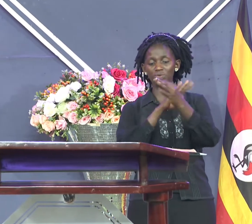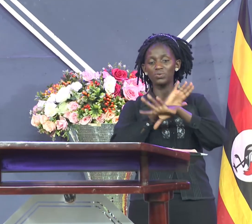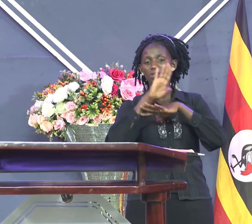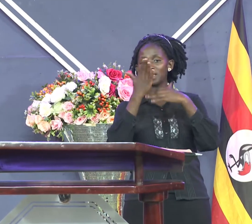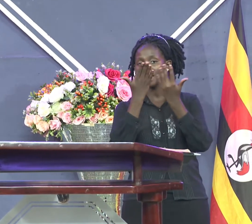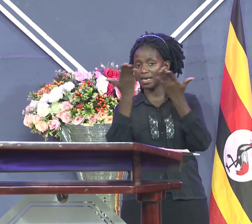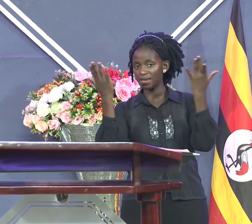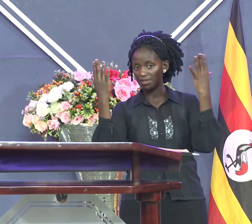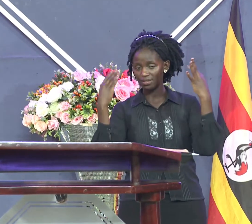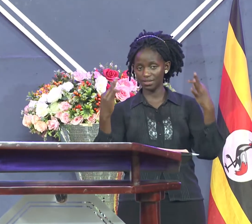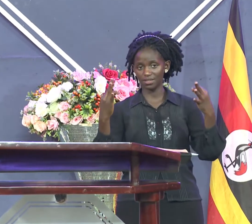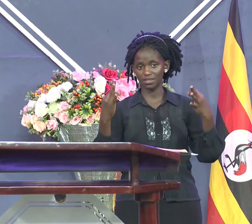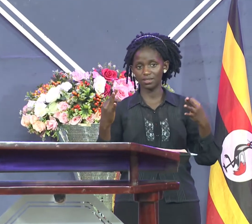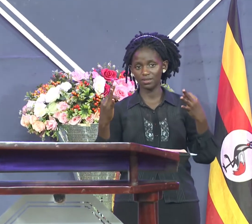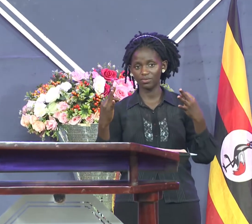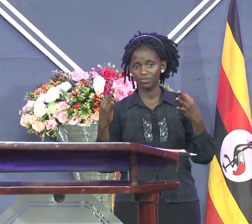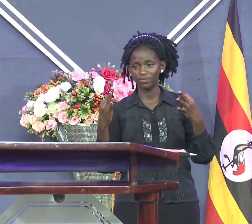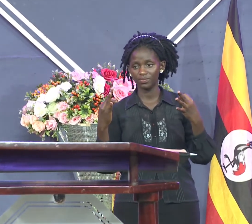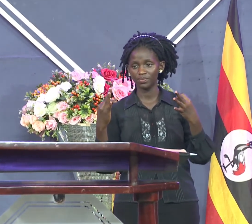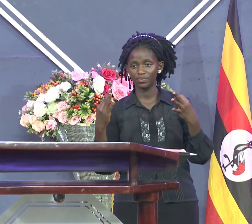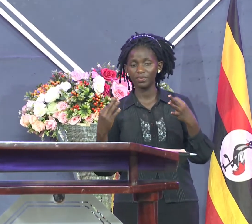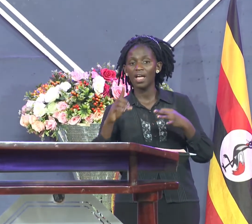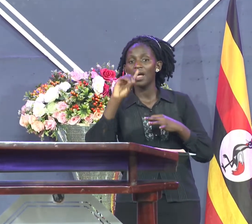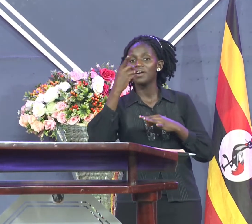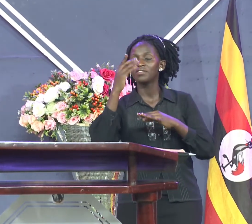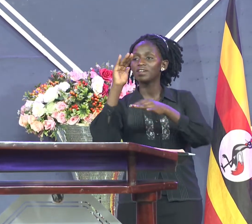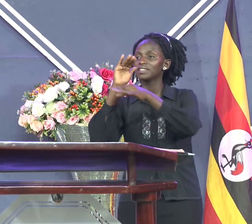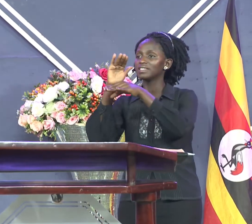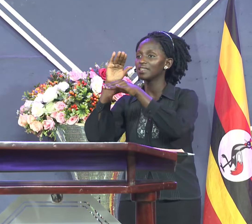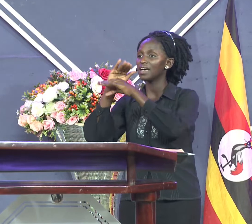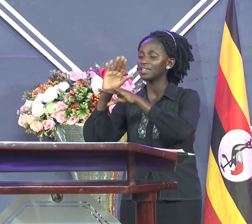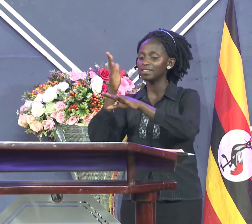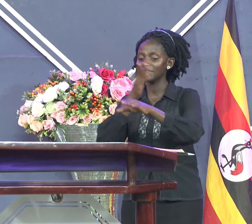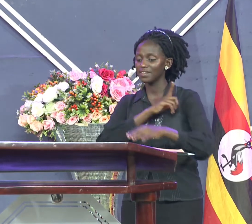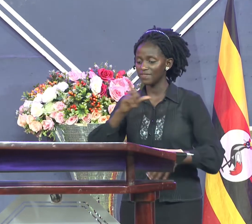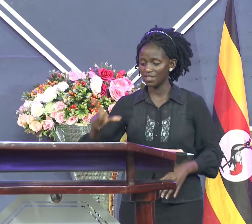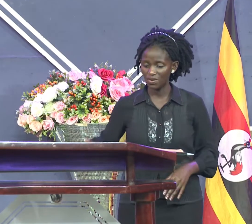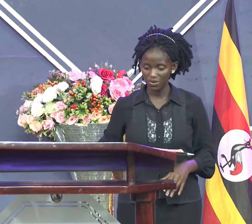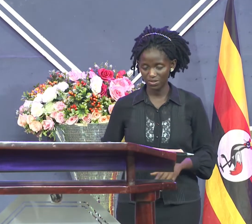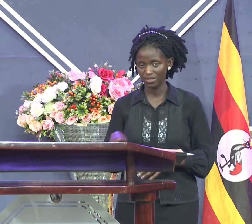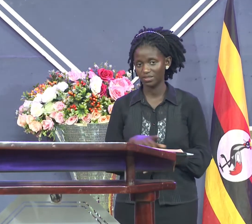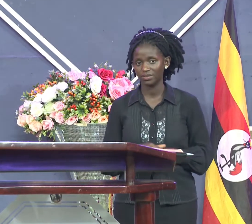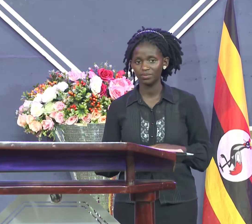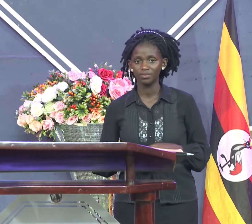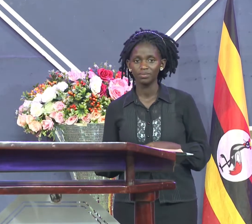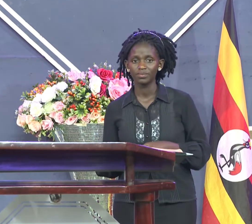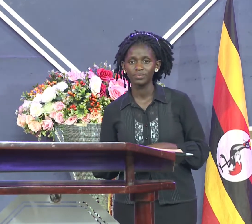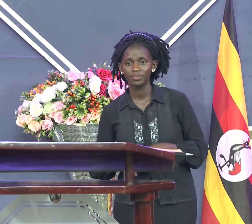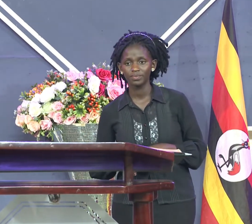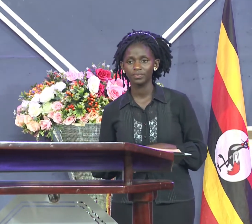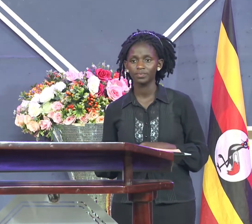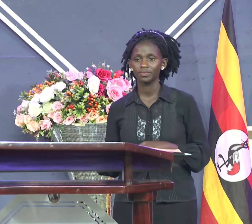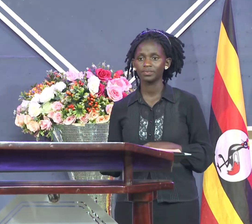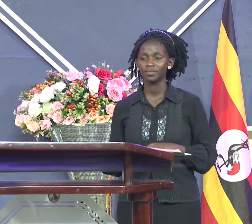kyonna. Before you do anything, banange sooka weebuuzeeko ku Mukama. Please first inquire of the